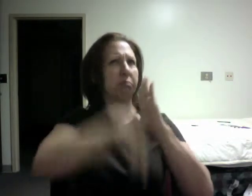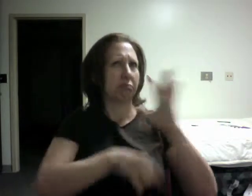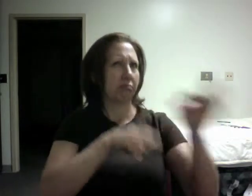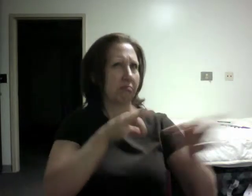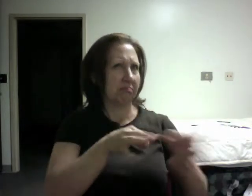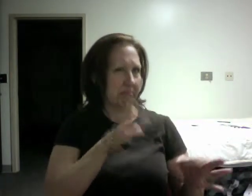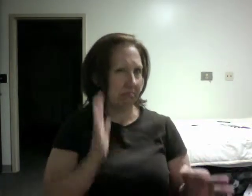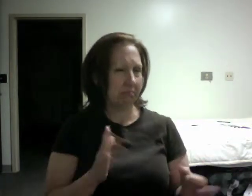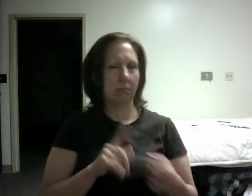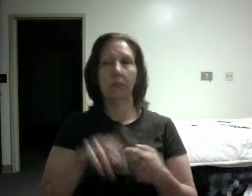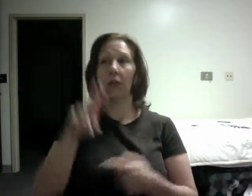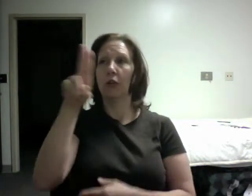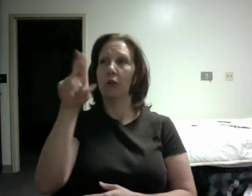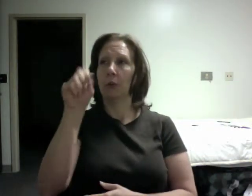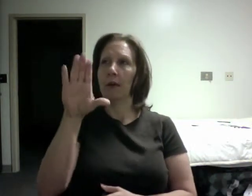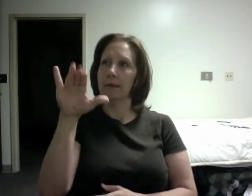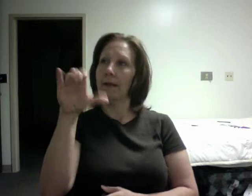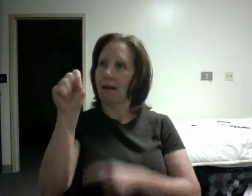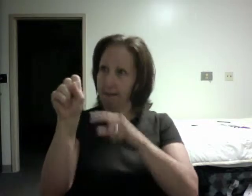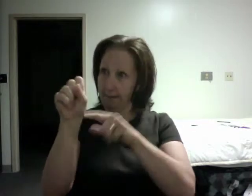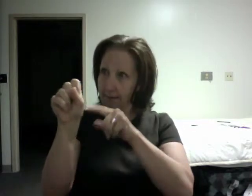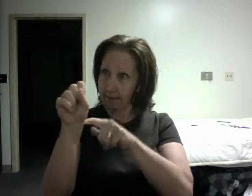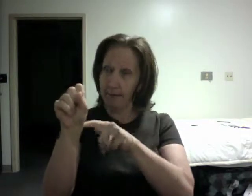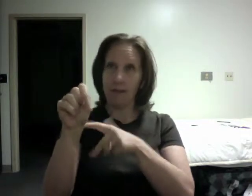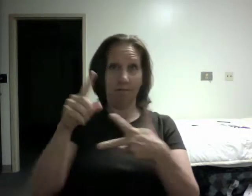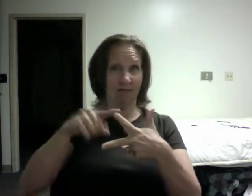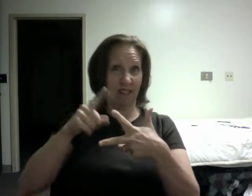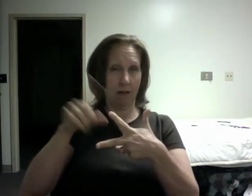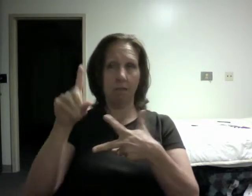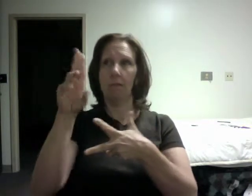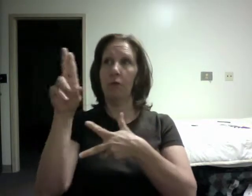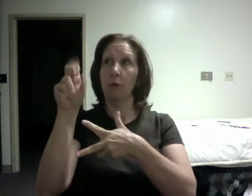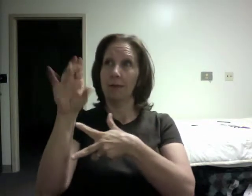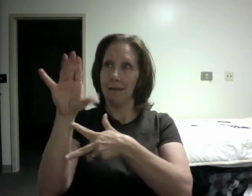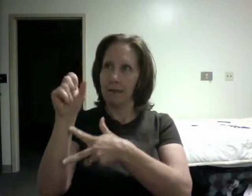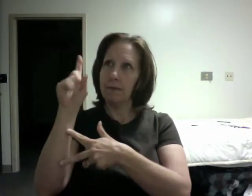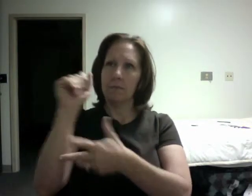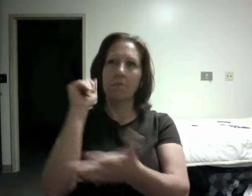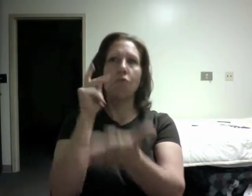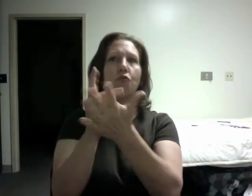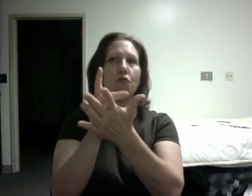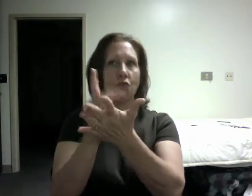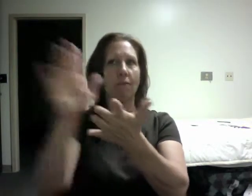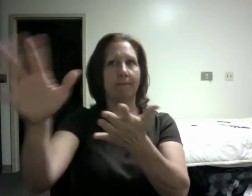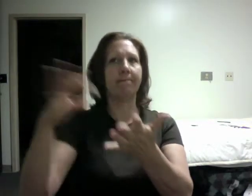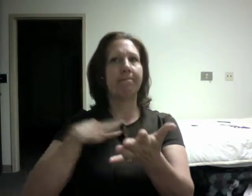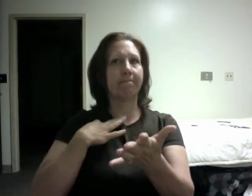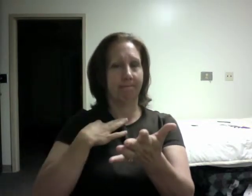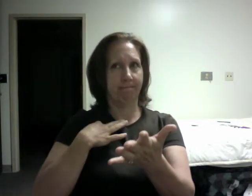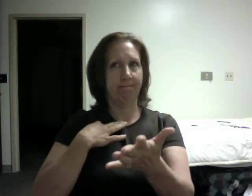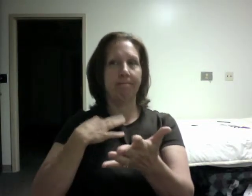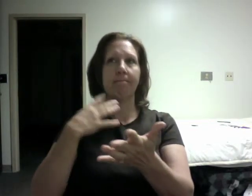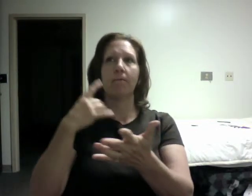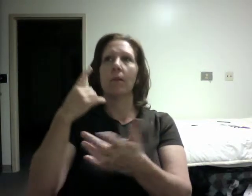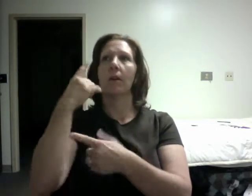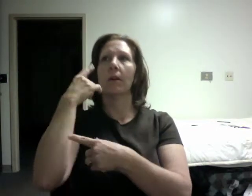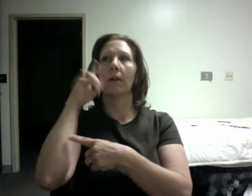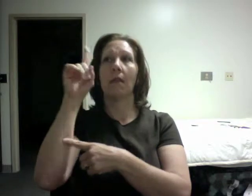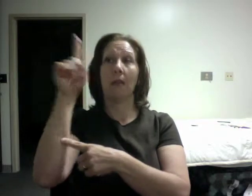USCIS must approve an immigrant petition for applicant, which is usually filed for the foreign national by an